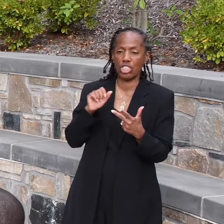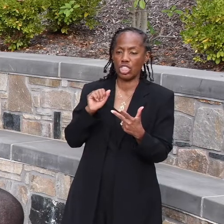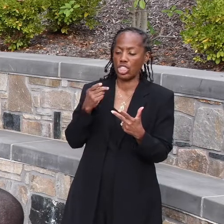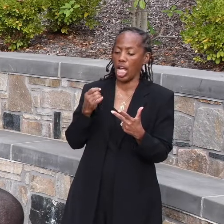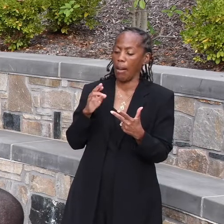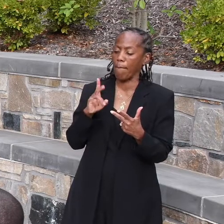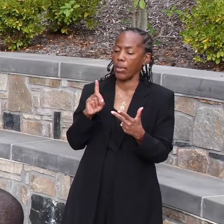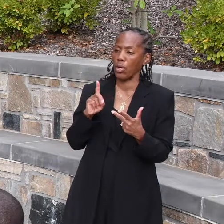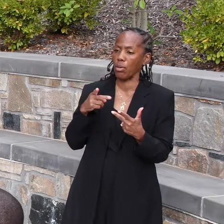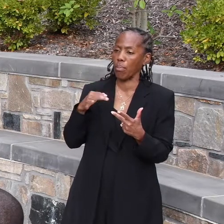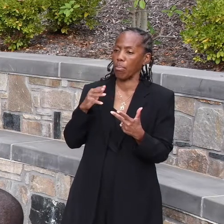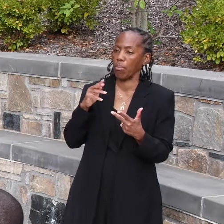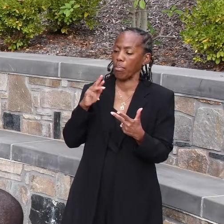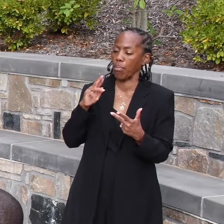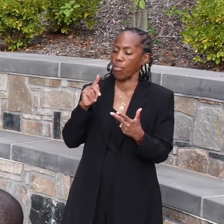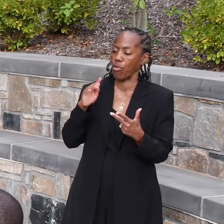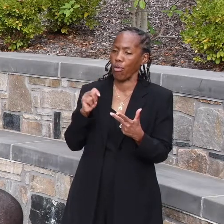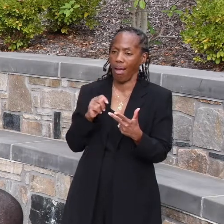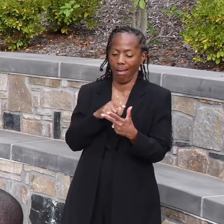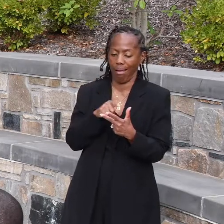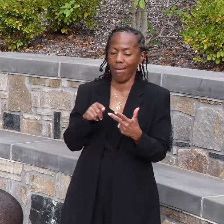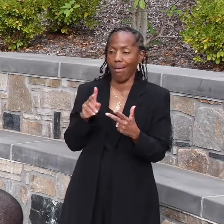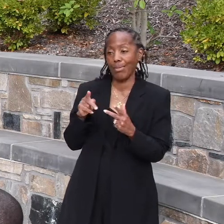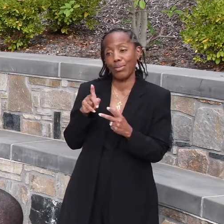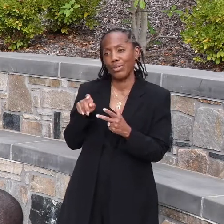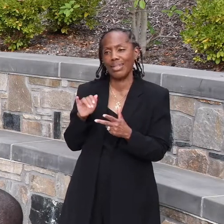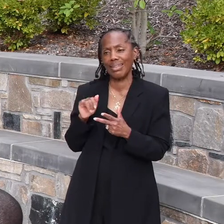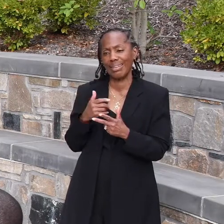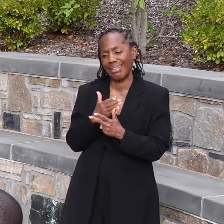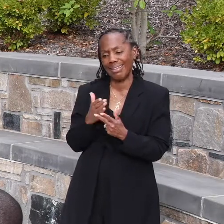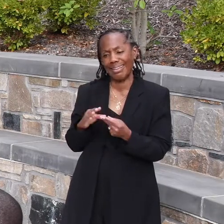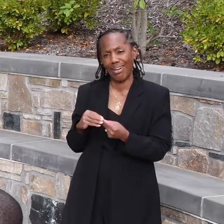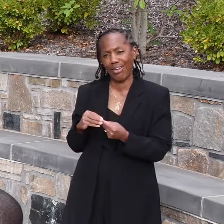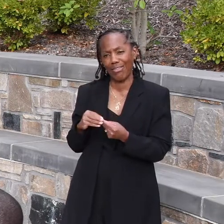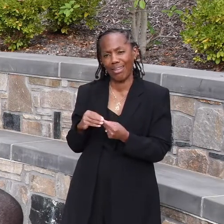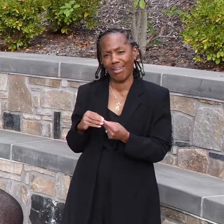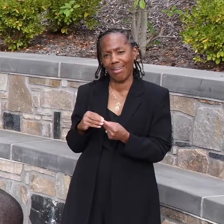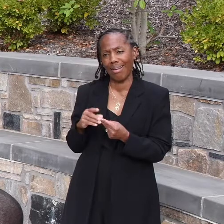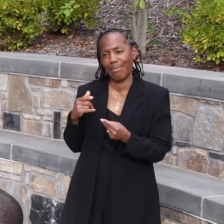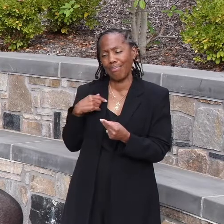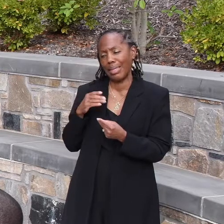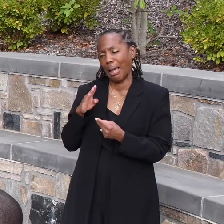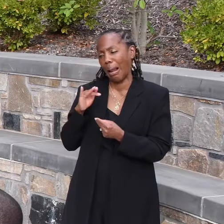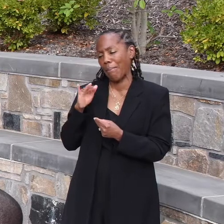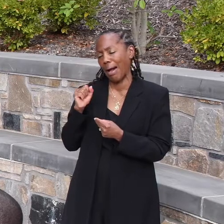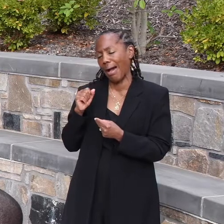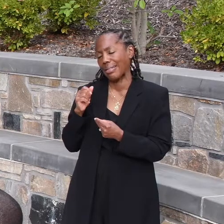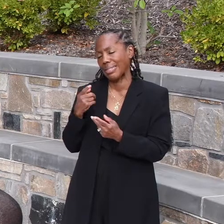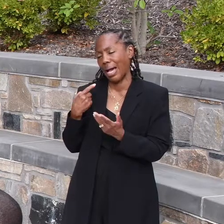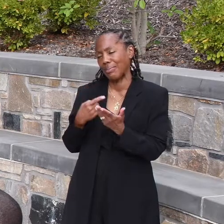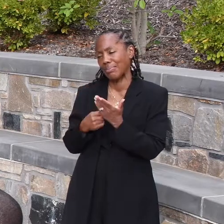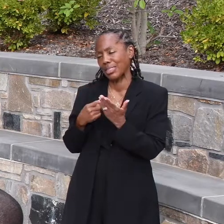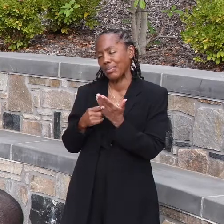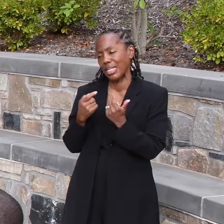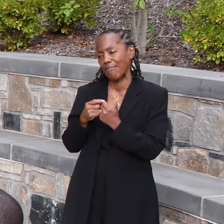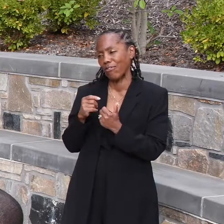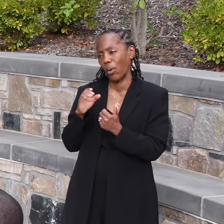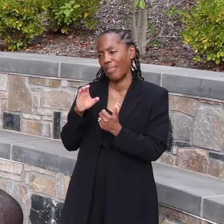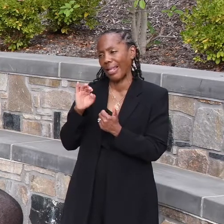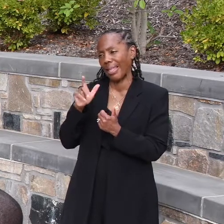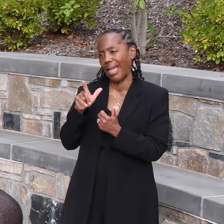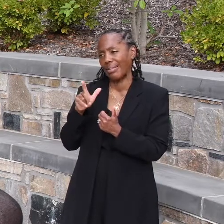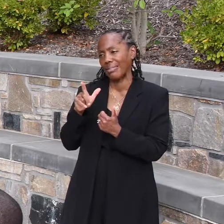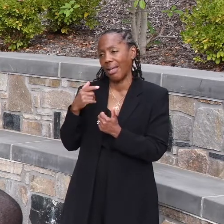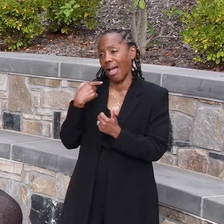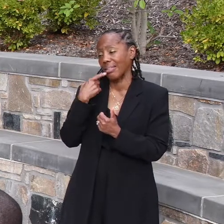need. And I'm biased. So I'm speaking on behalf of the council, and I